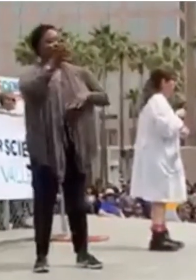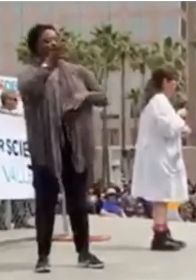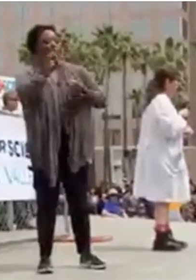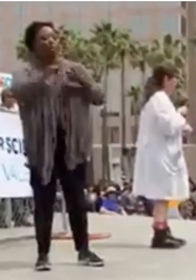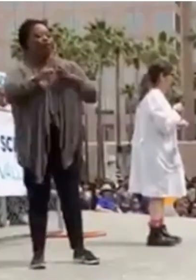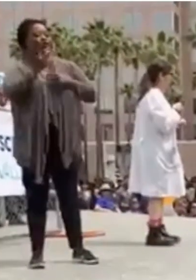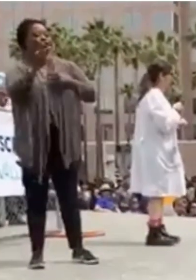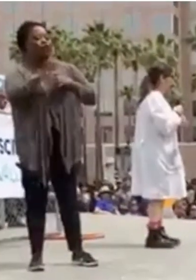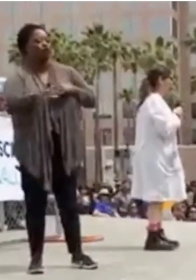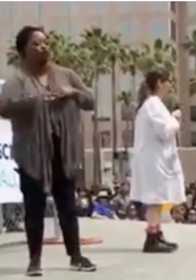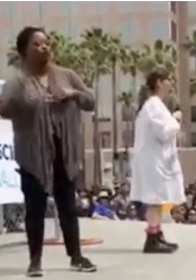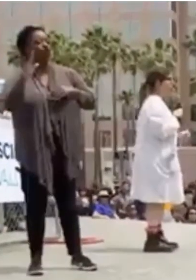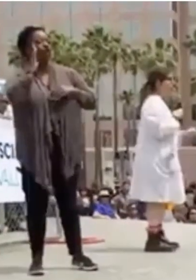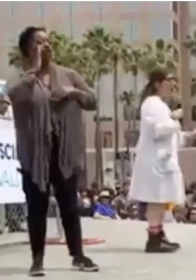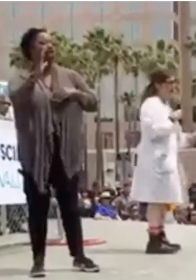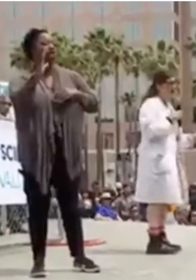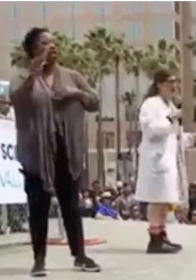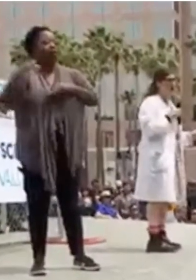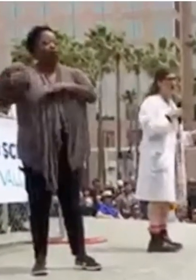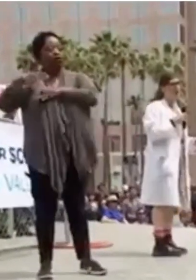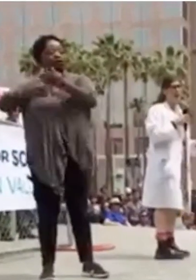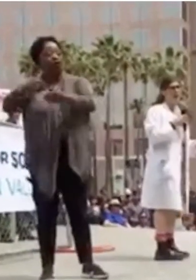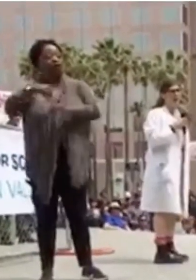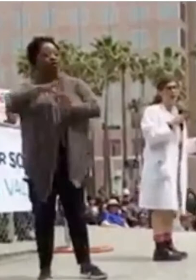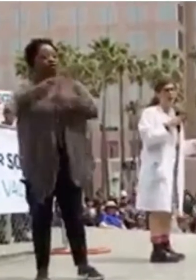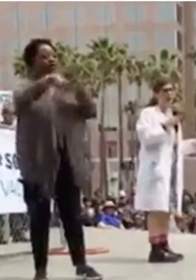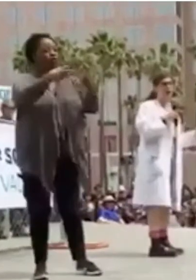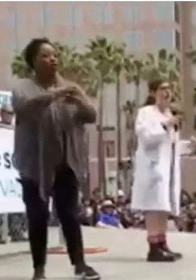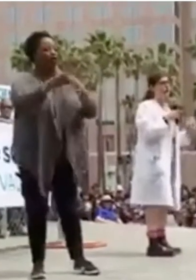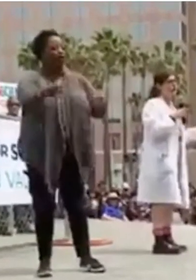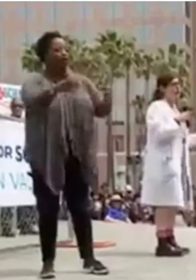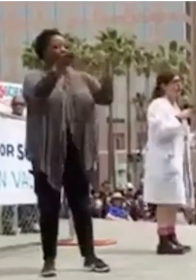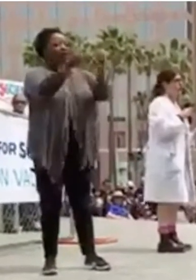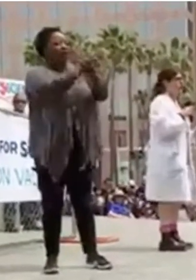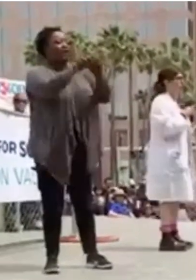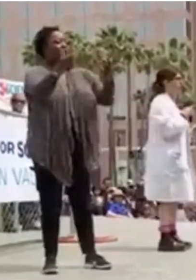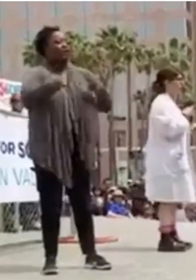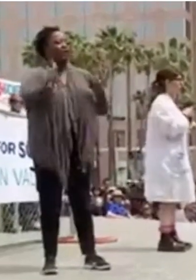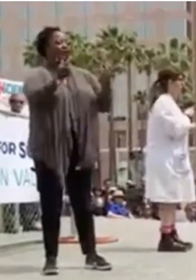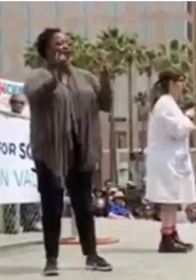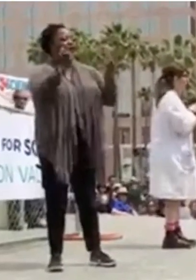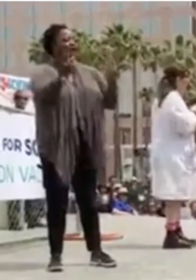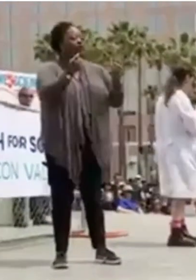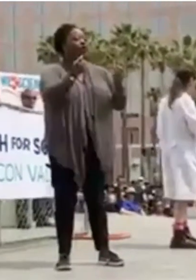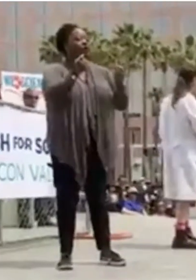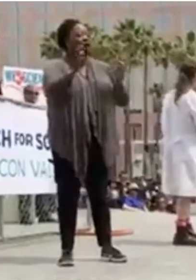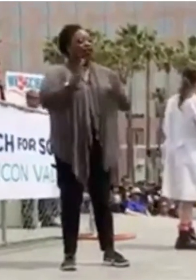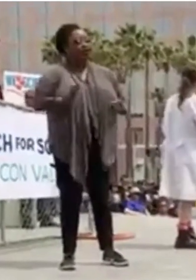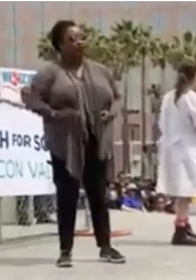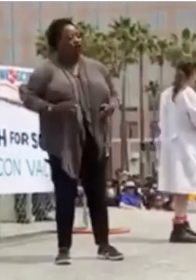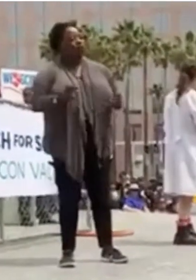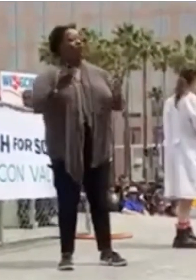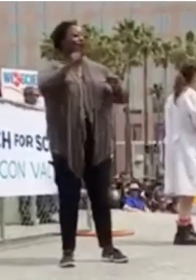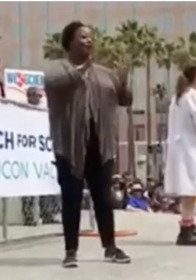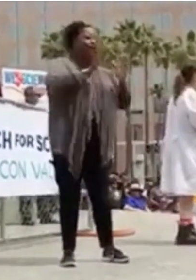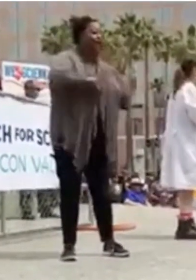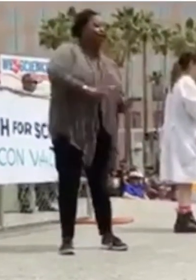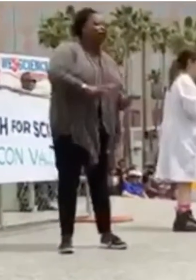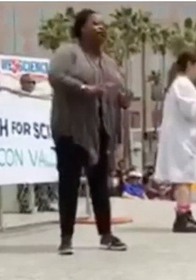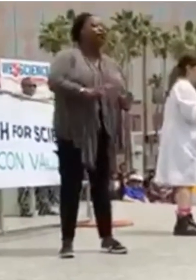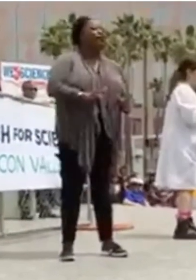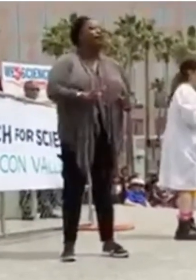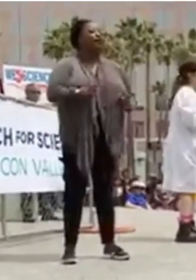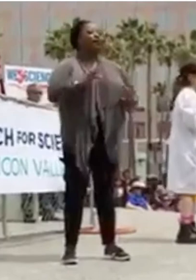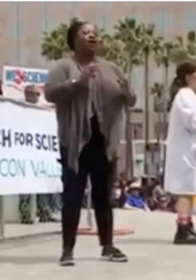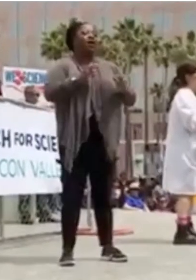two children who will inherit this world. And everything that I do as a human, as a scientist,